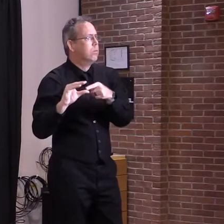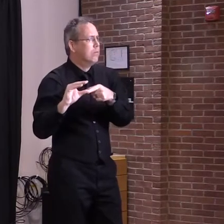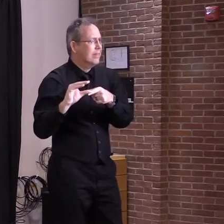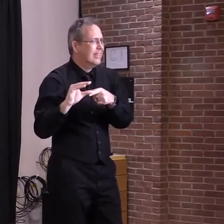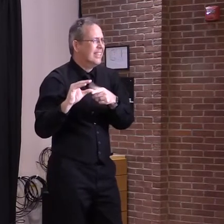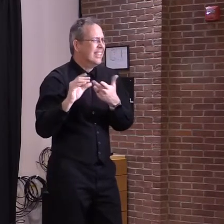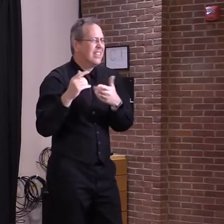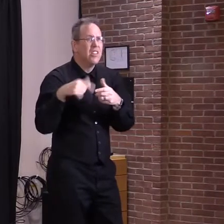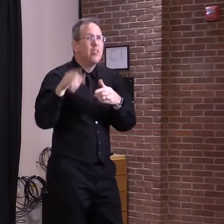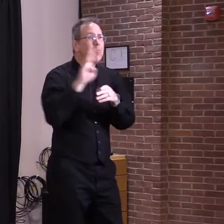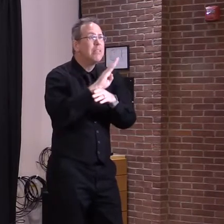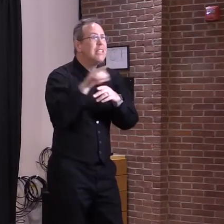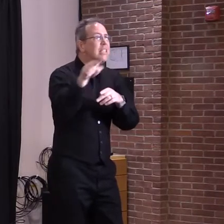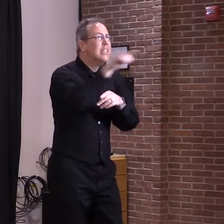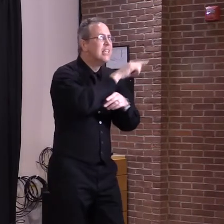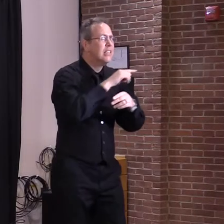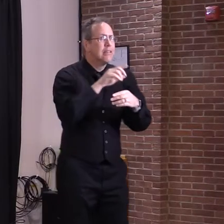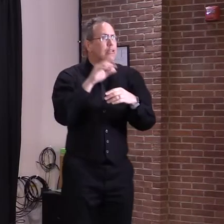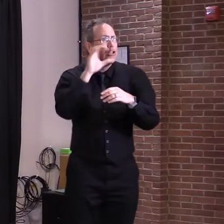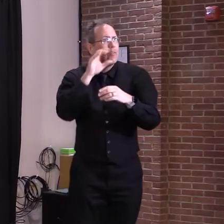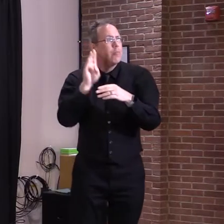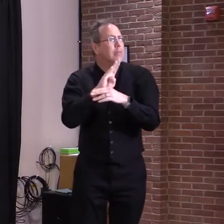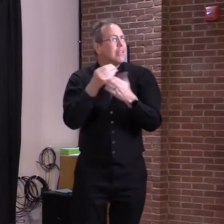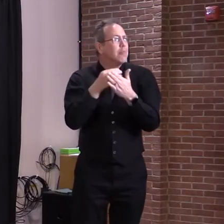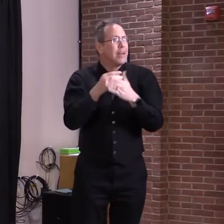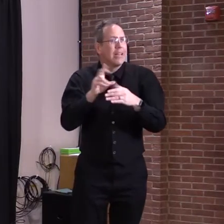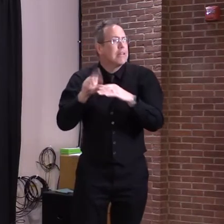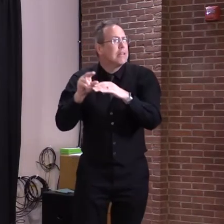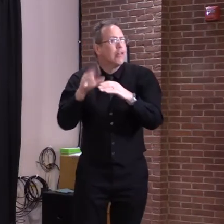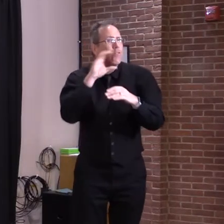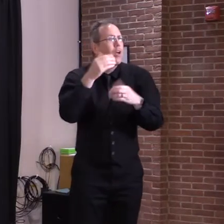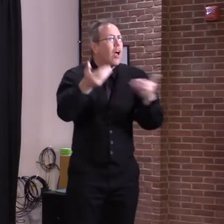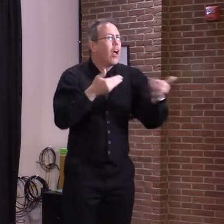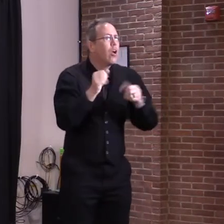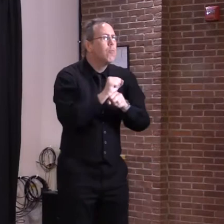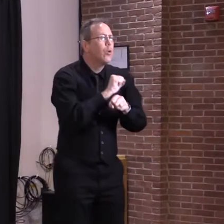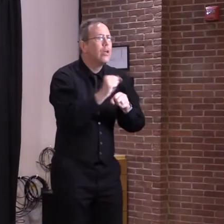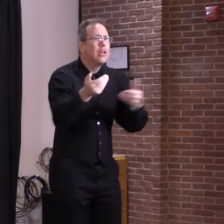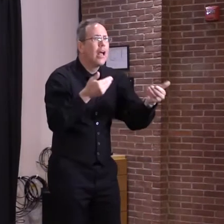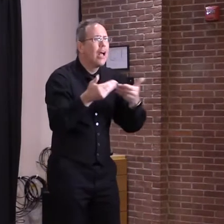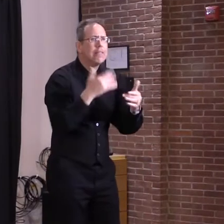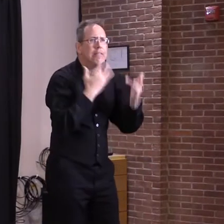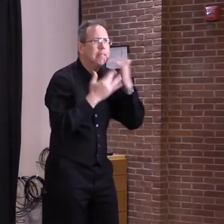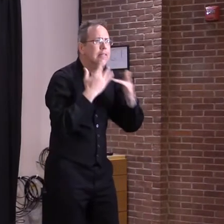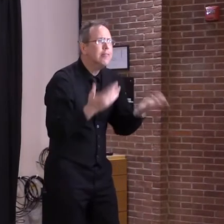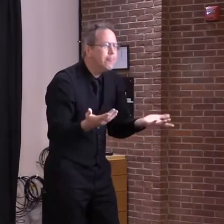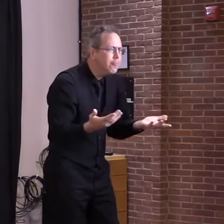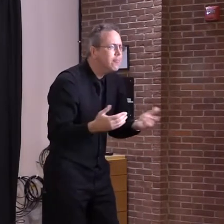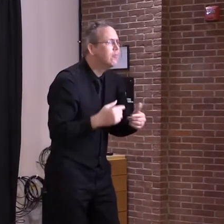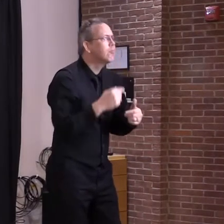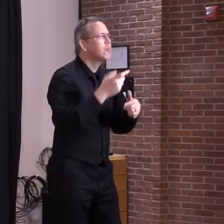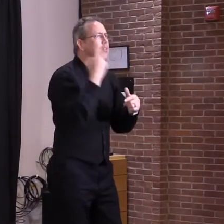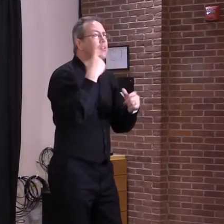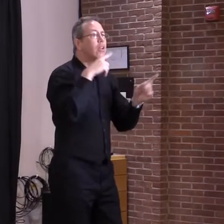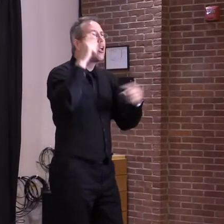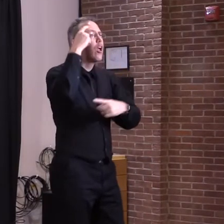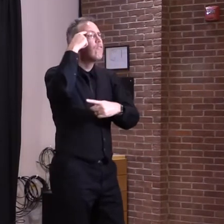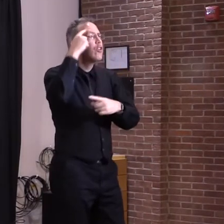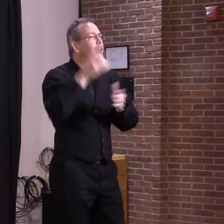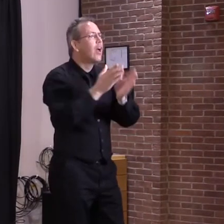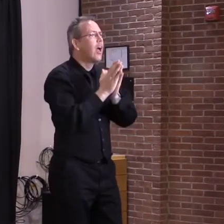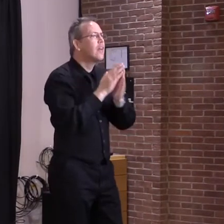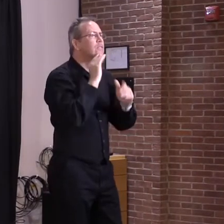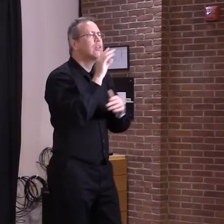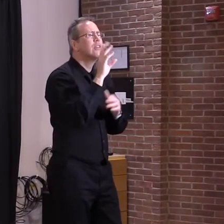the inability to find labor. And the governor had asked for $6 million for the new worker incentive so that we could help businesses